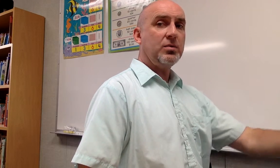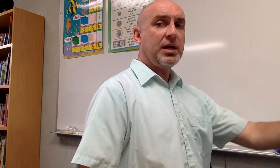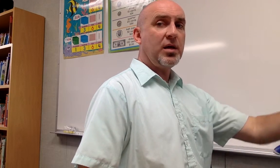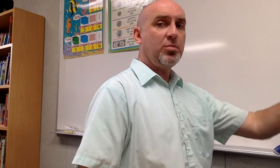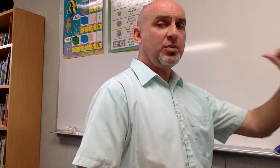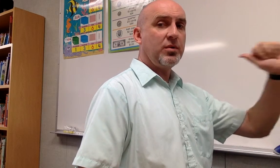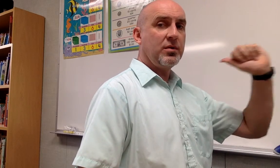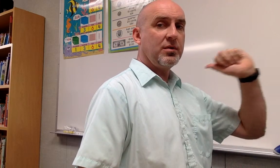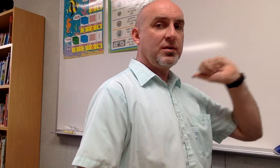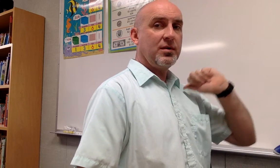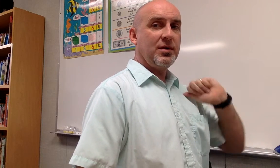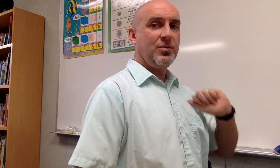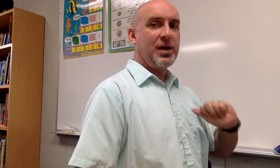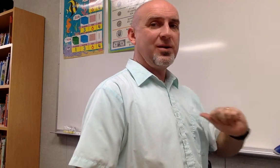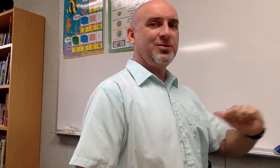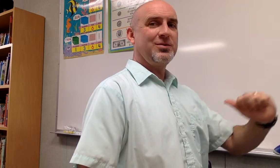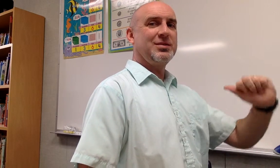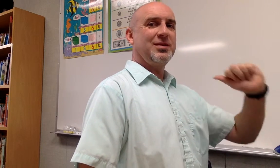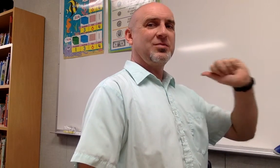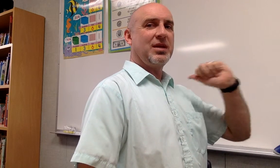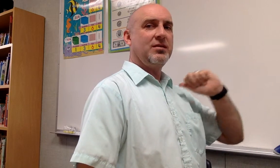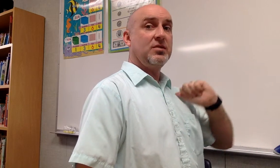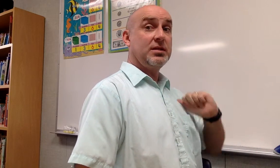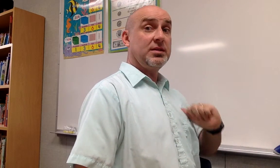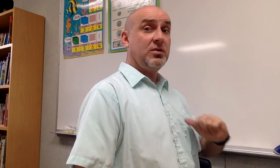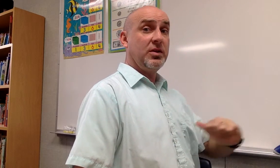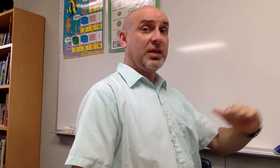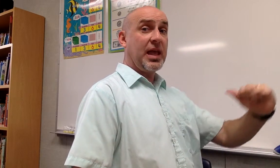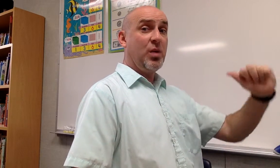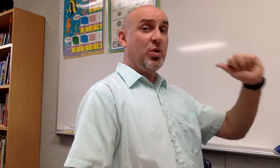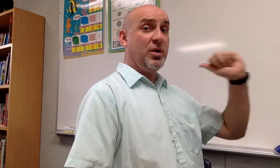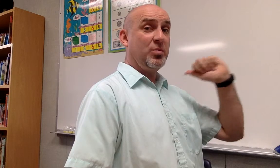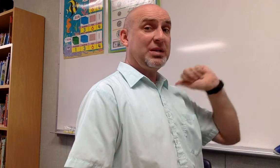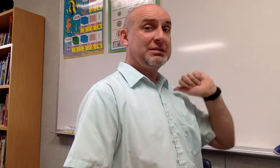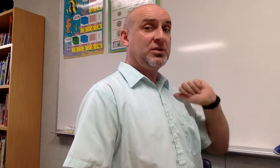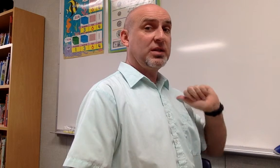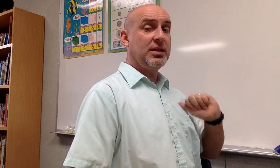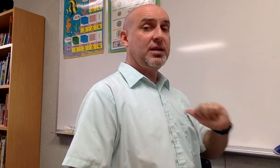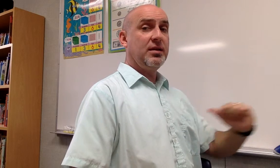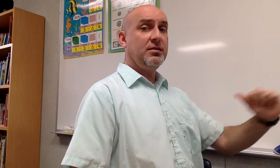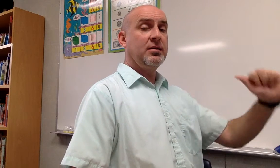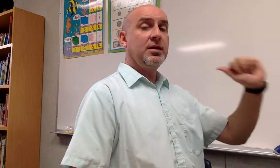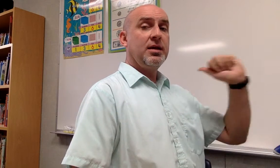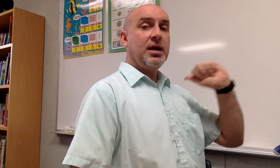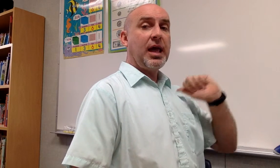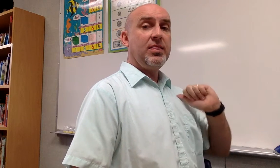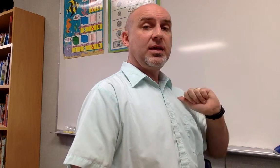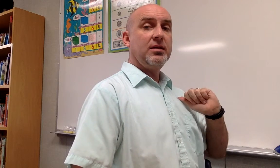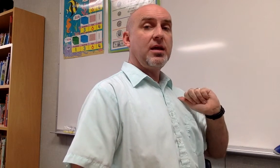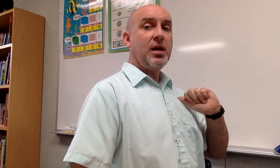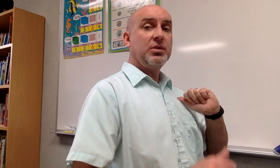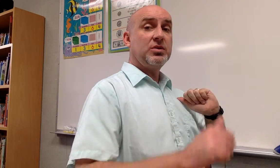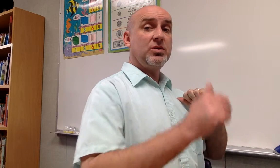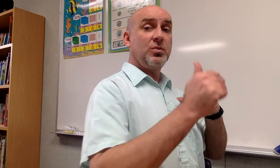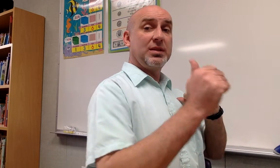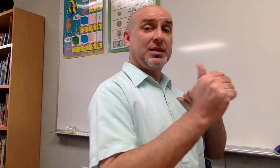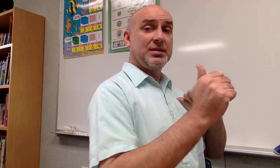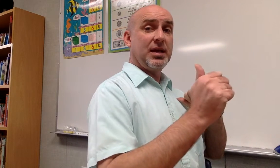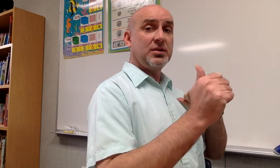up, around. I'm kind of not centered in the camera, but you get the idea. And then I'm going to do it with this hand